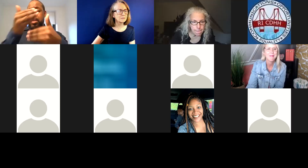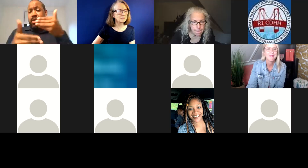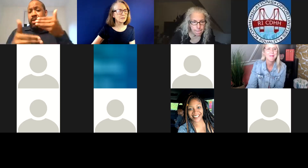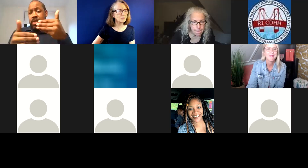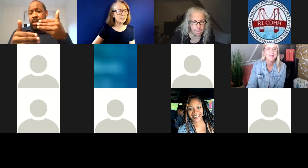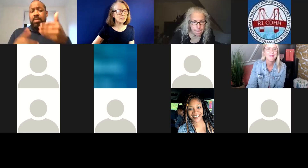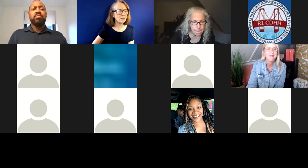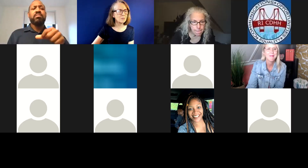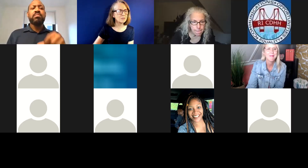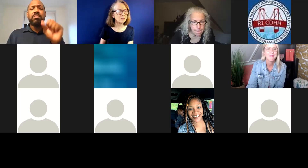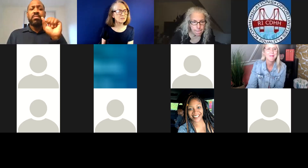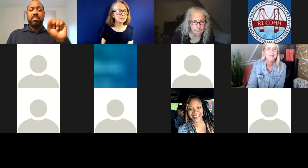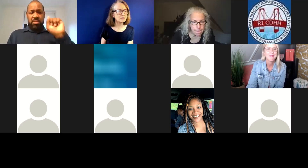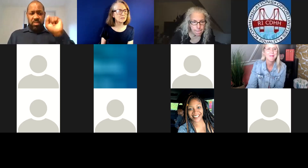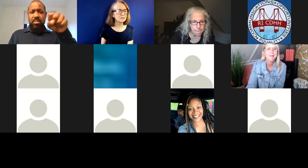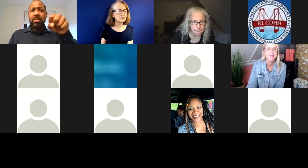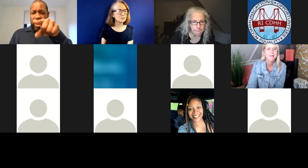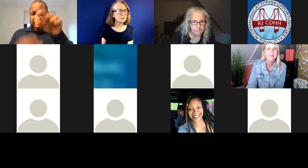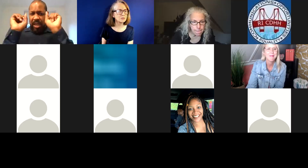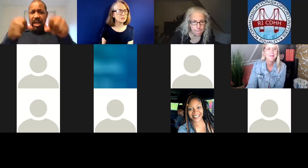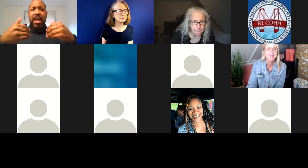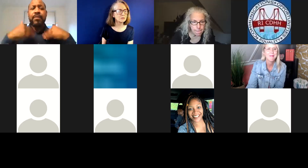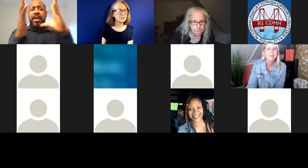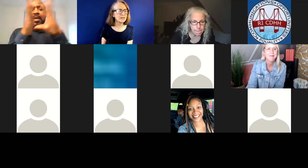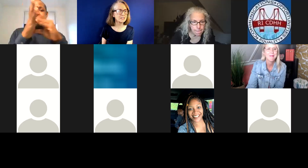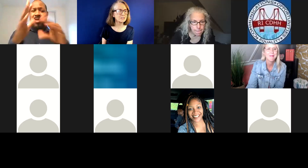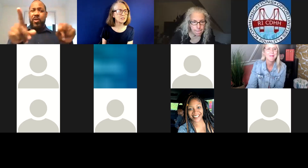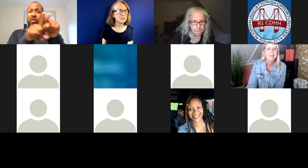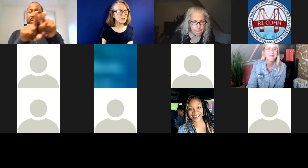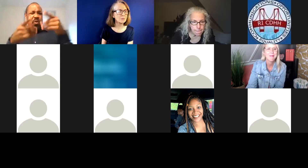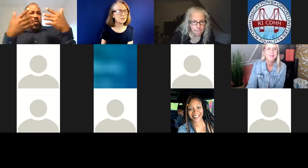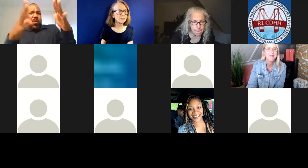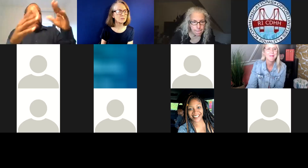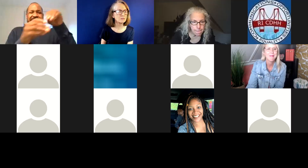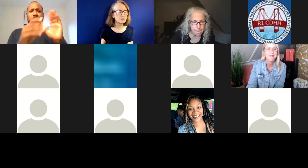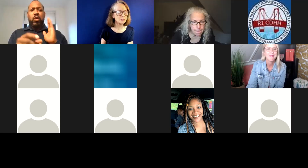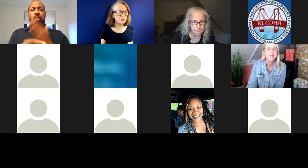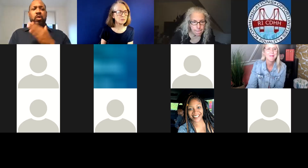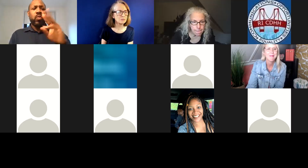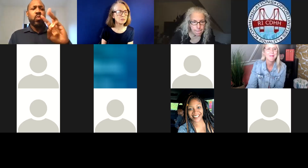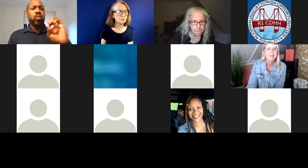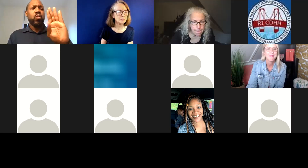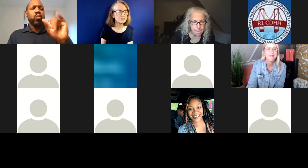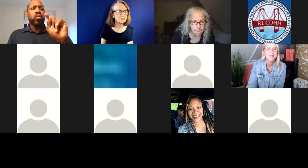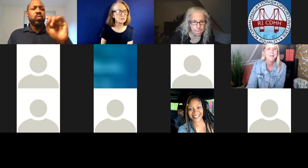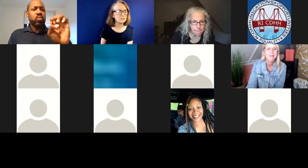Can we get a copy of the interpreter? Oh, Tina asked if we could get a copy of the interpreter referral policies and